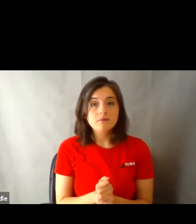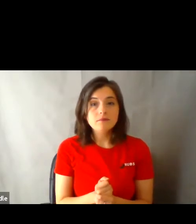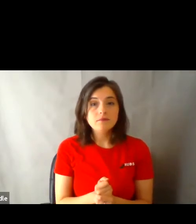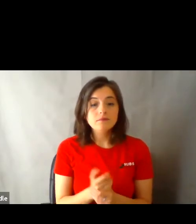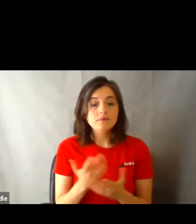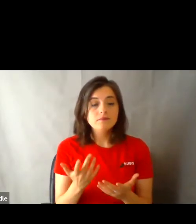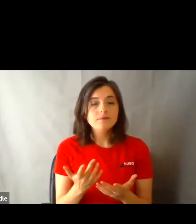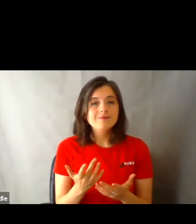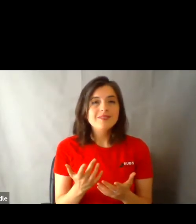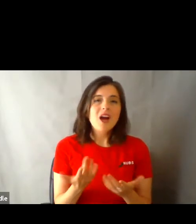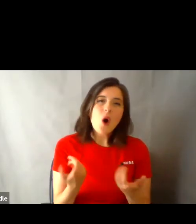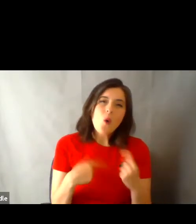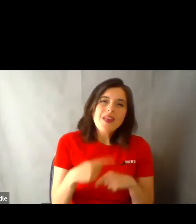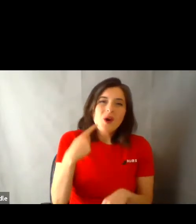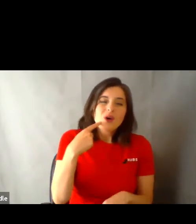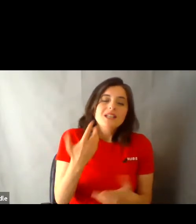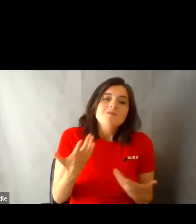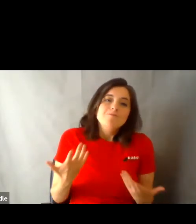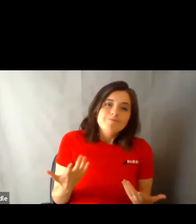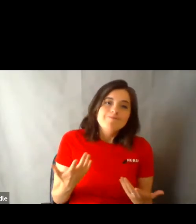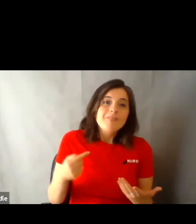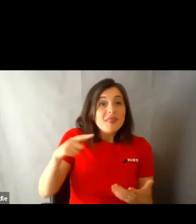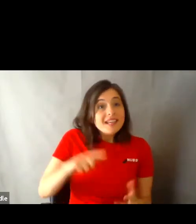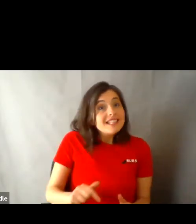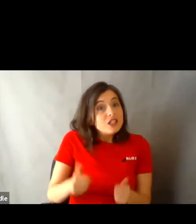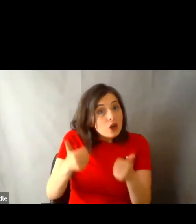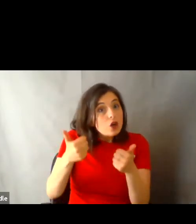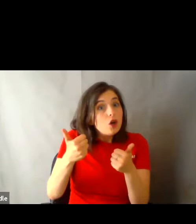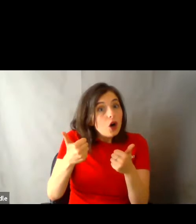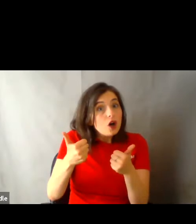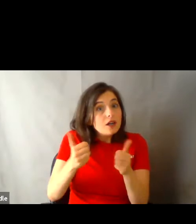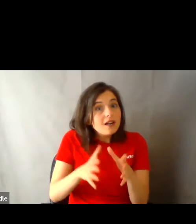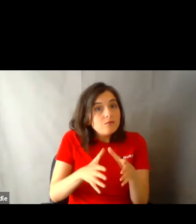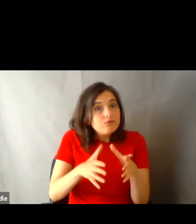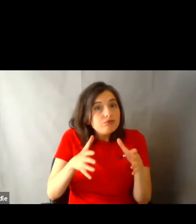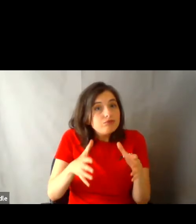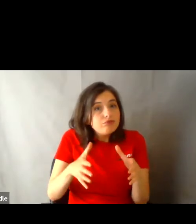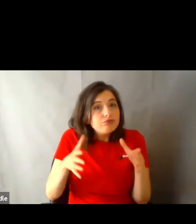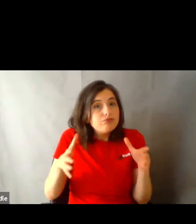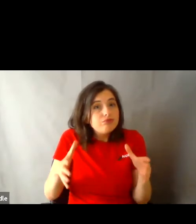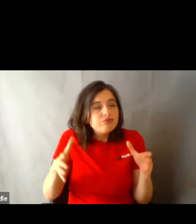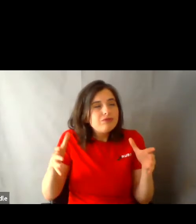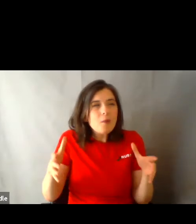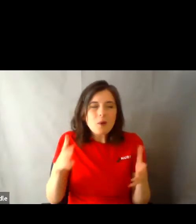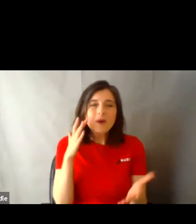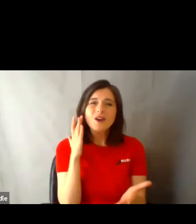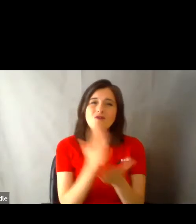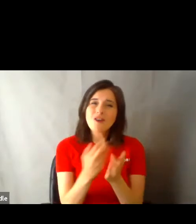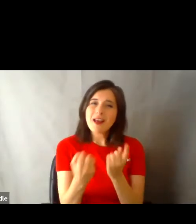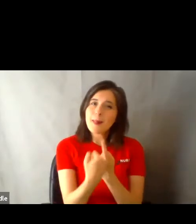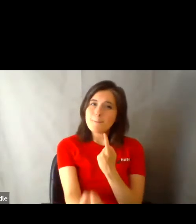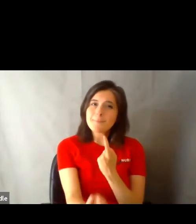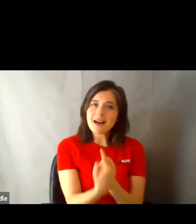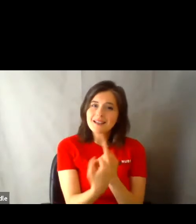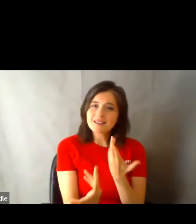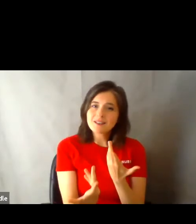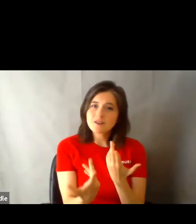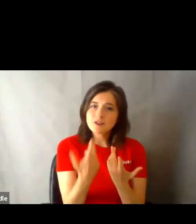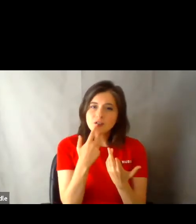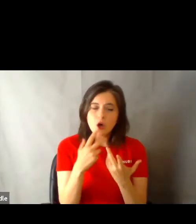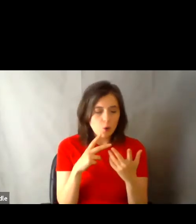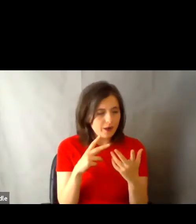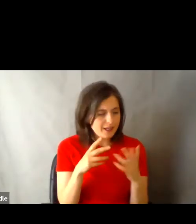Now, we did sort of think, this is good and it's growing, but we need to make a real impact. So we had a chat amongst